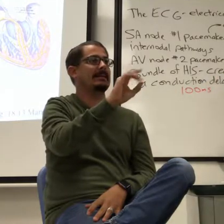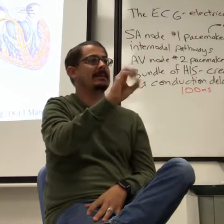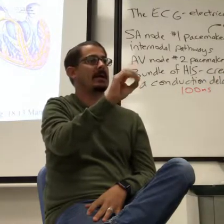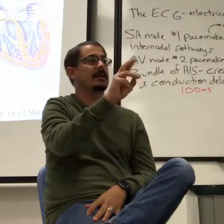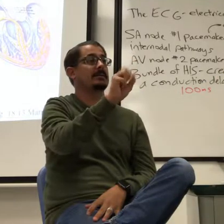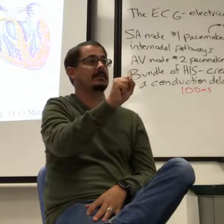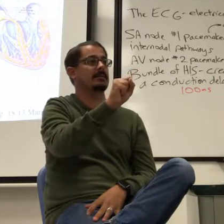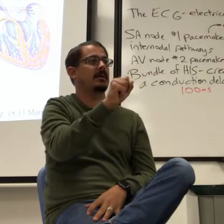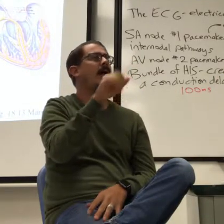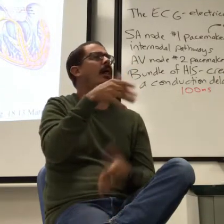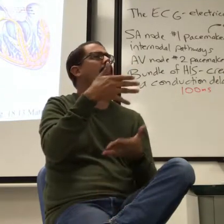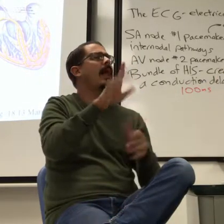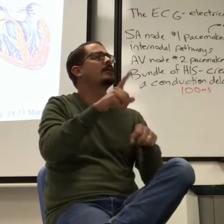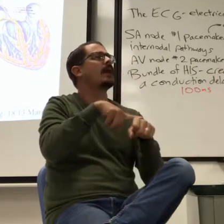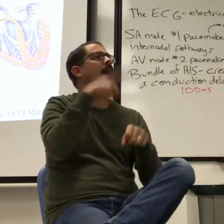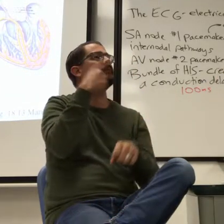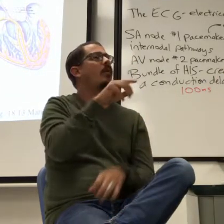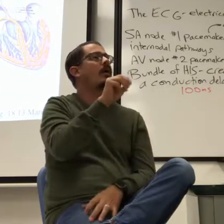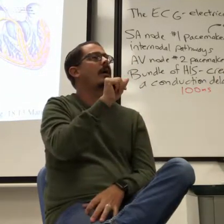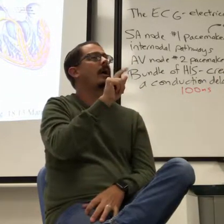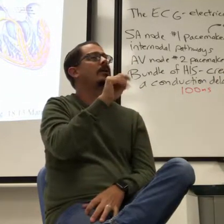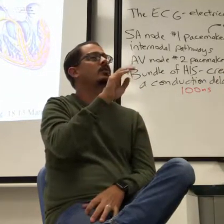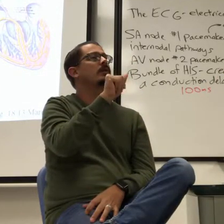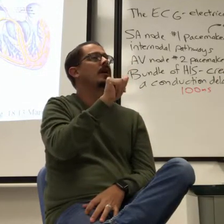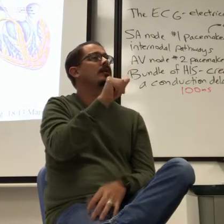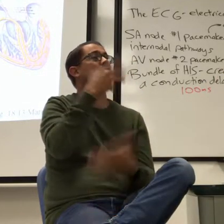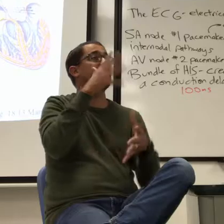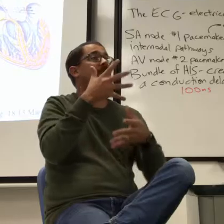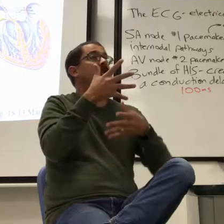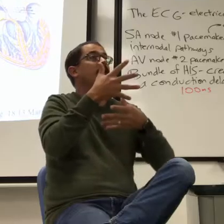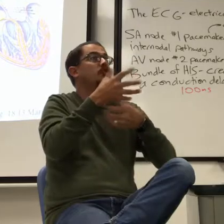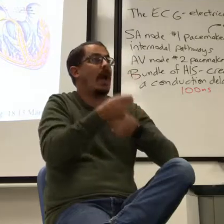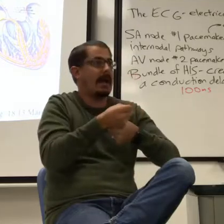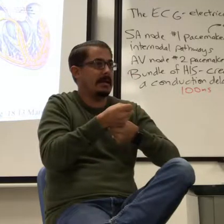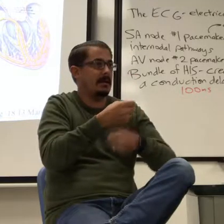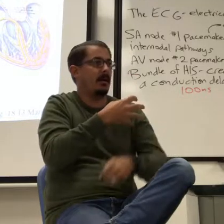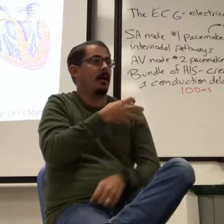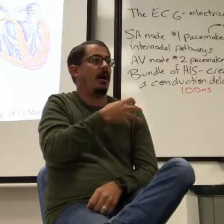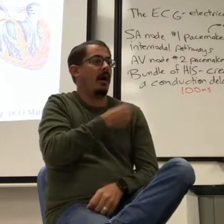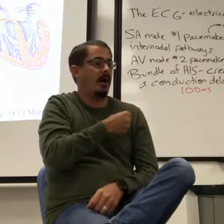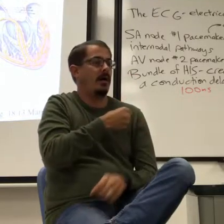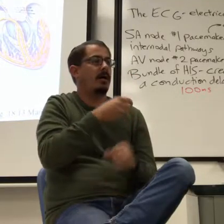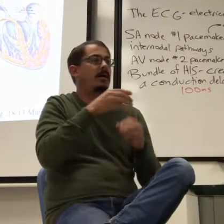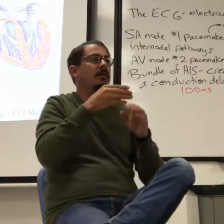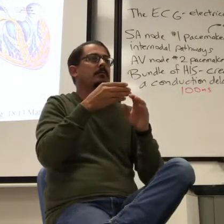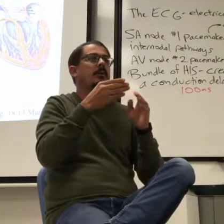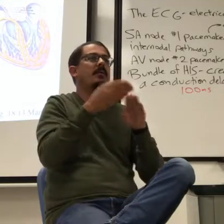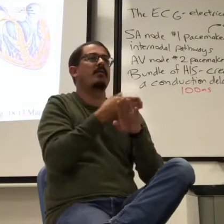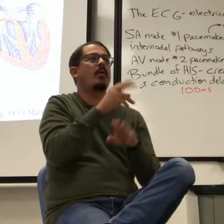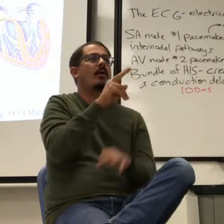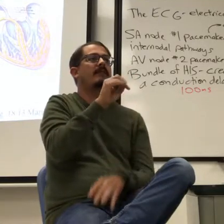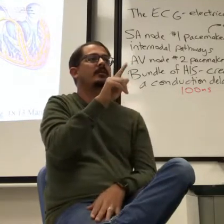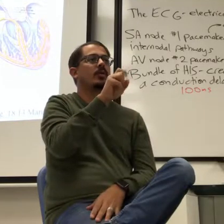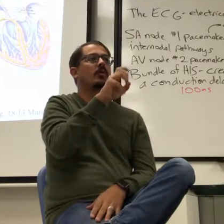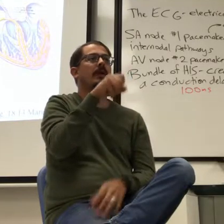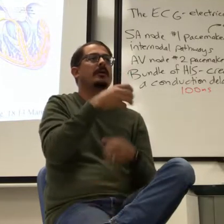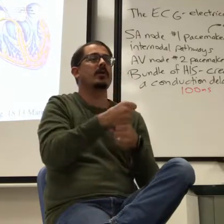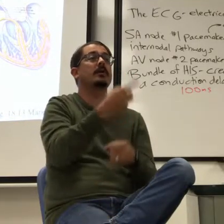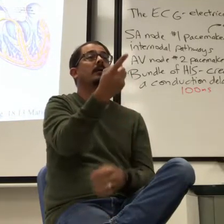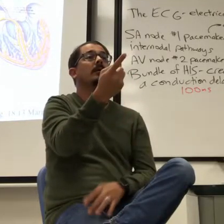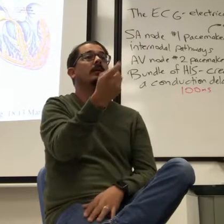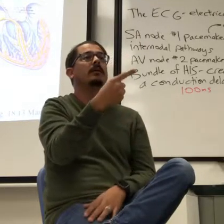And it allows time for the atria to finish contracting before the ventricles can contract.